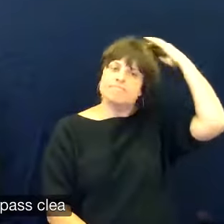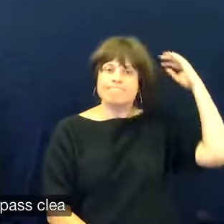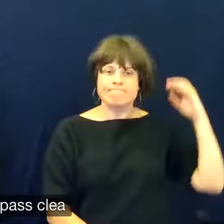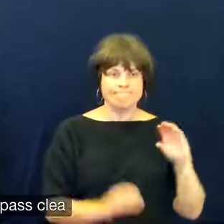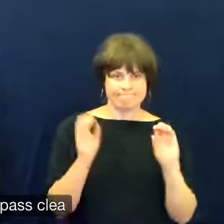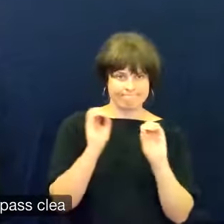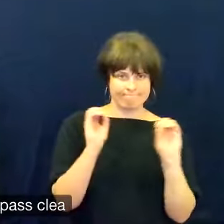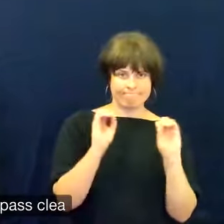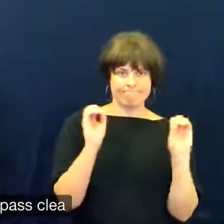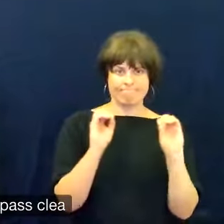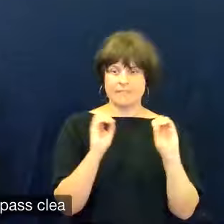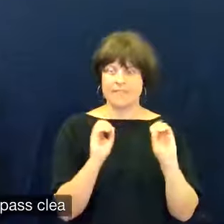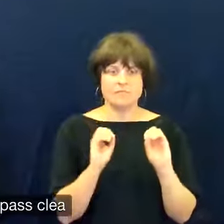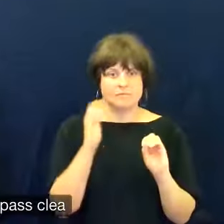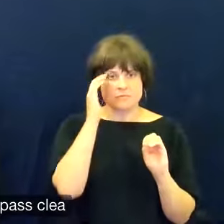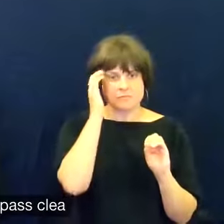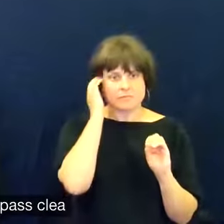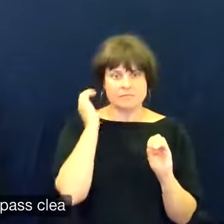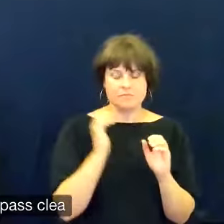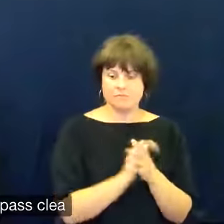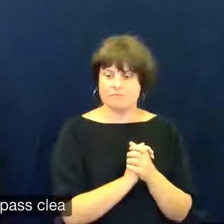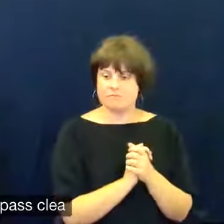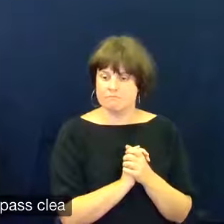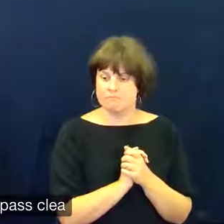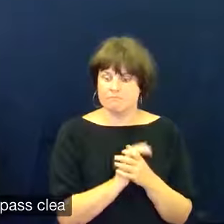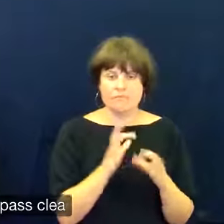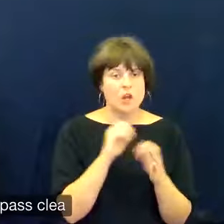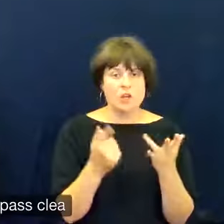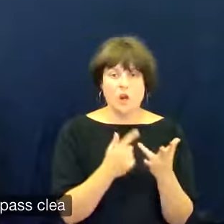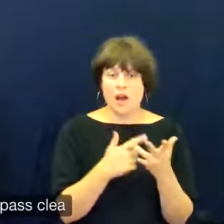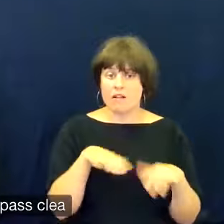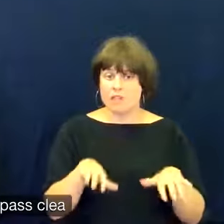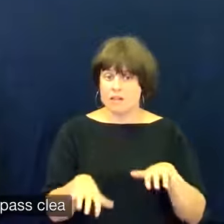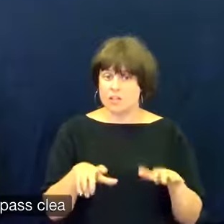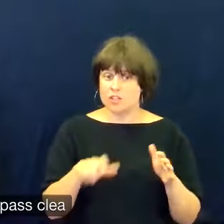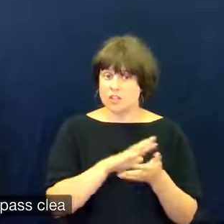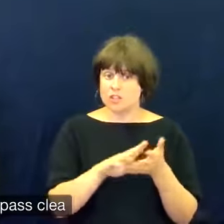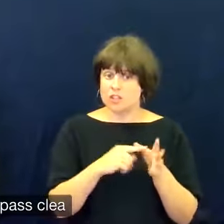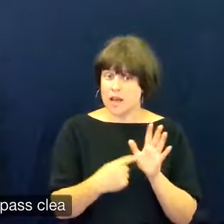No, Nothing's come through. There's no other messages up there? No.